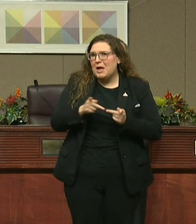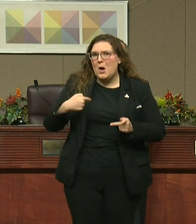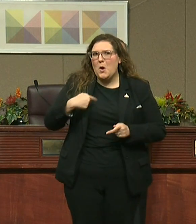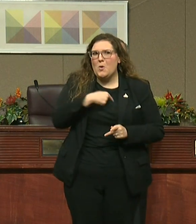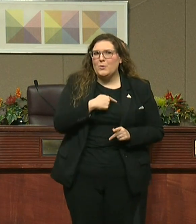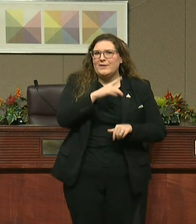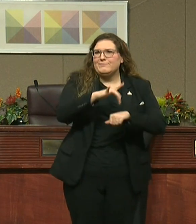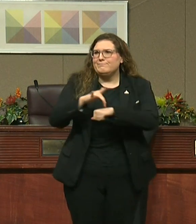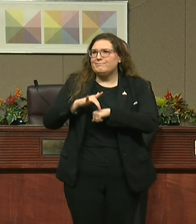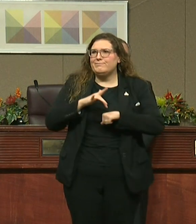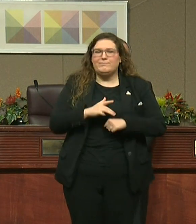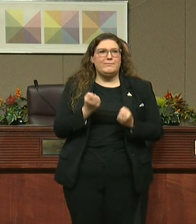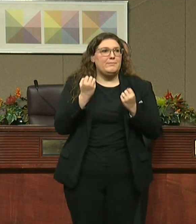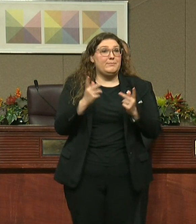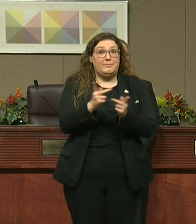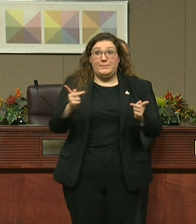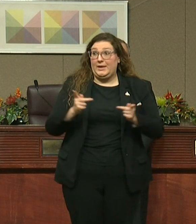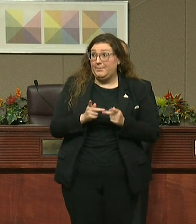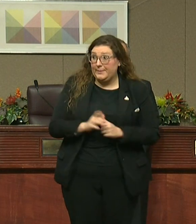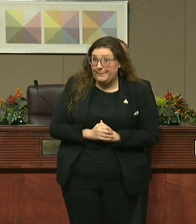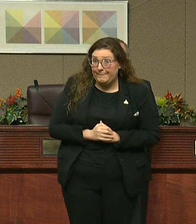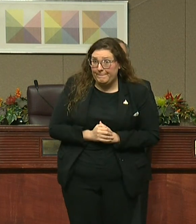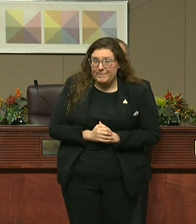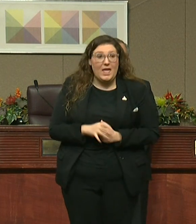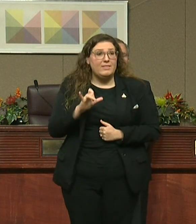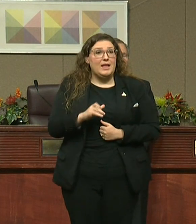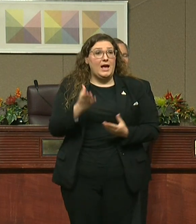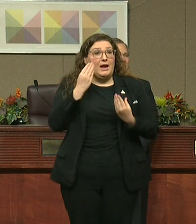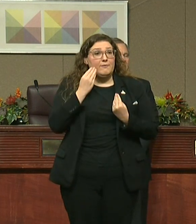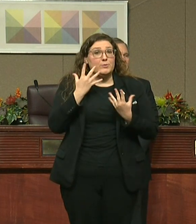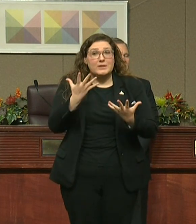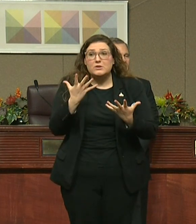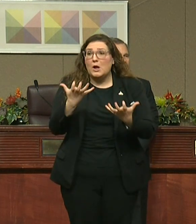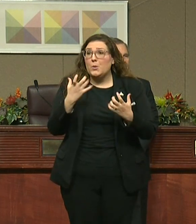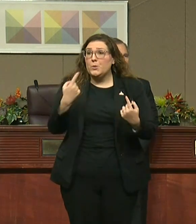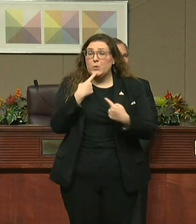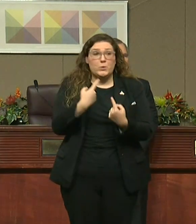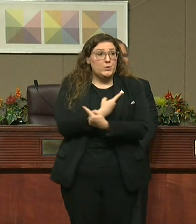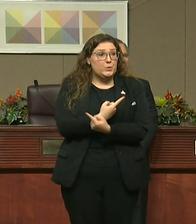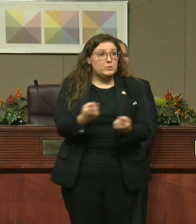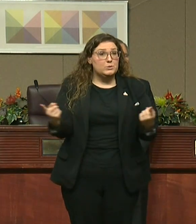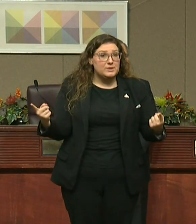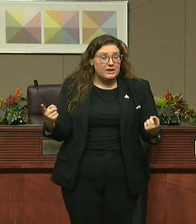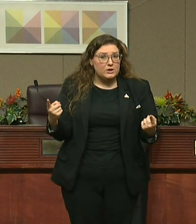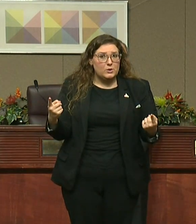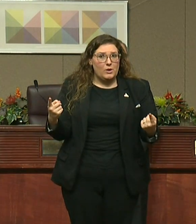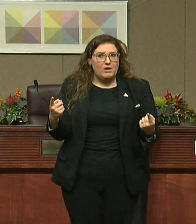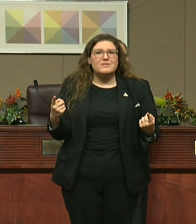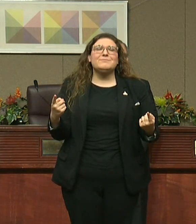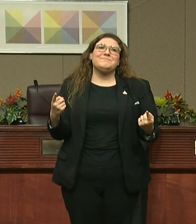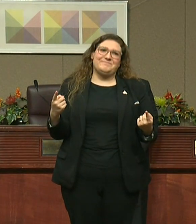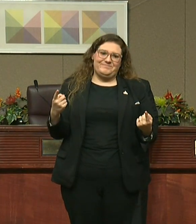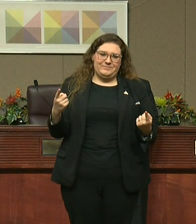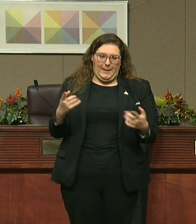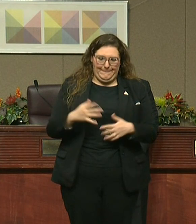I also would like you to have this information, and it's a little bit